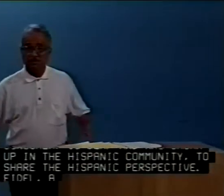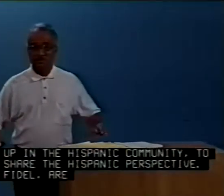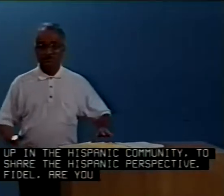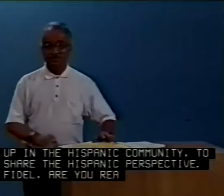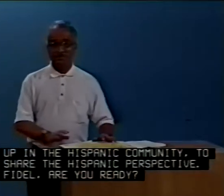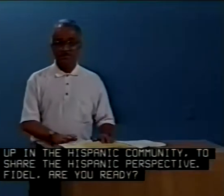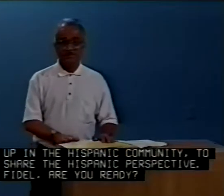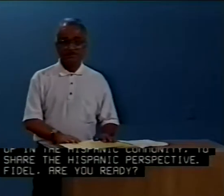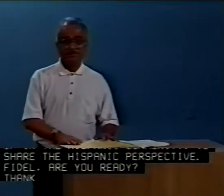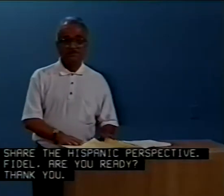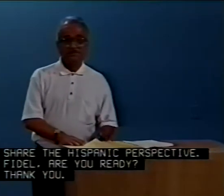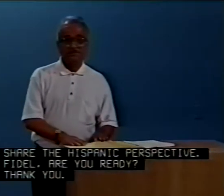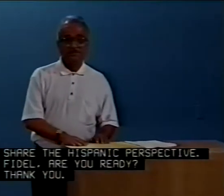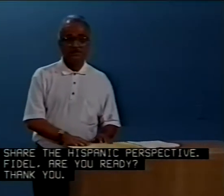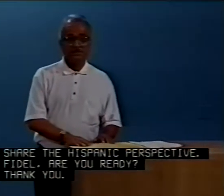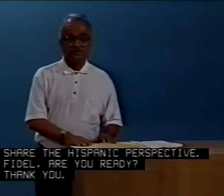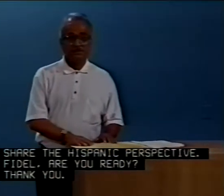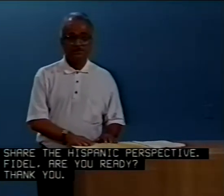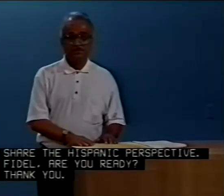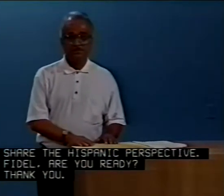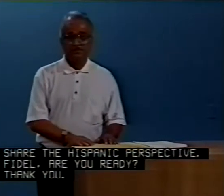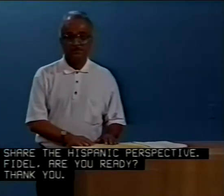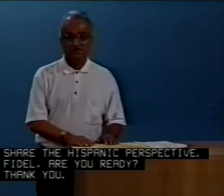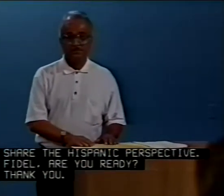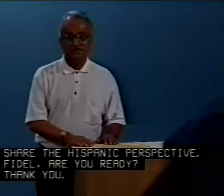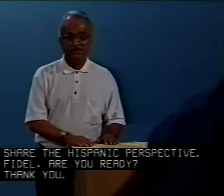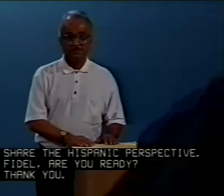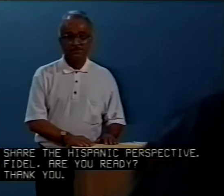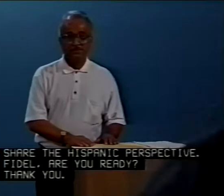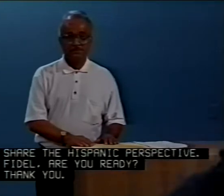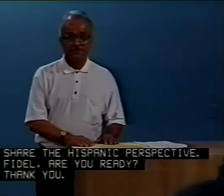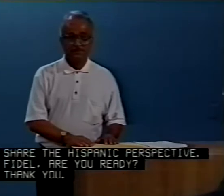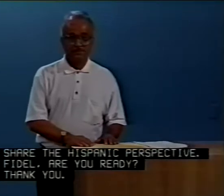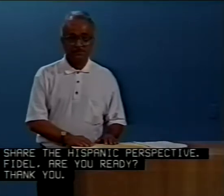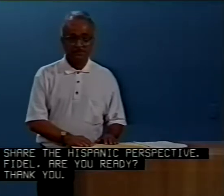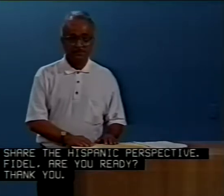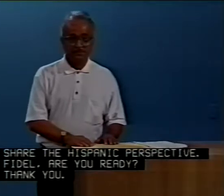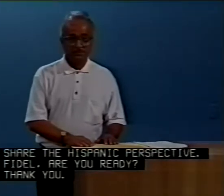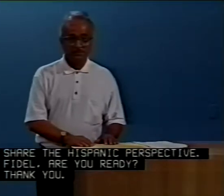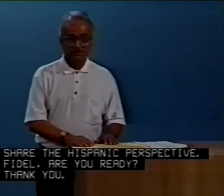Hello.